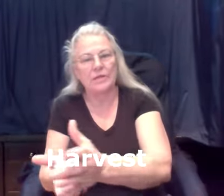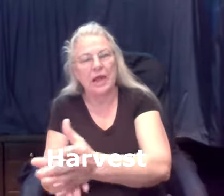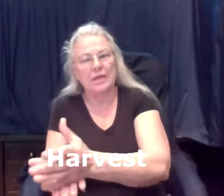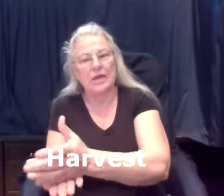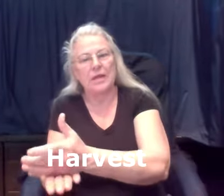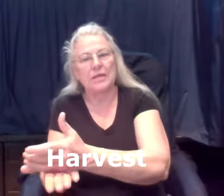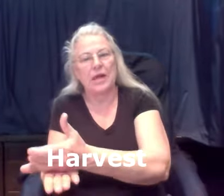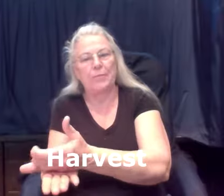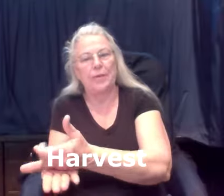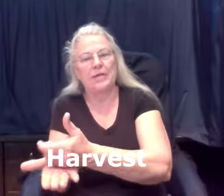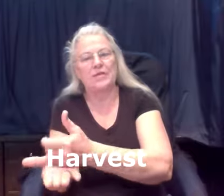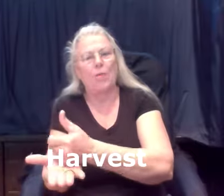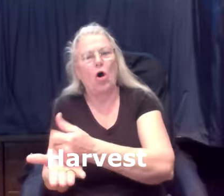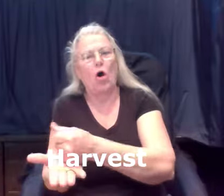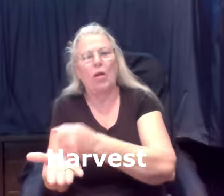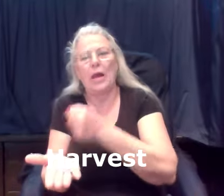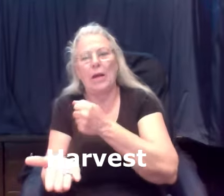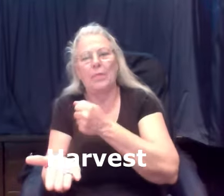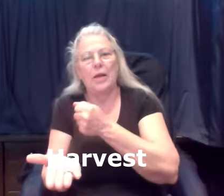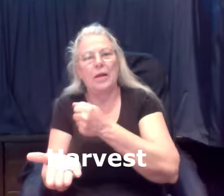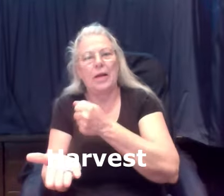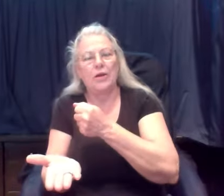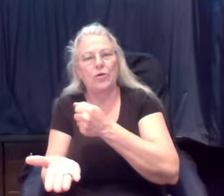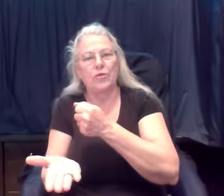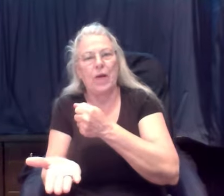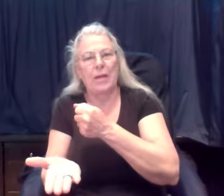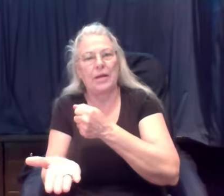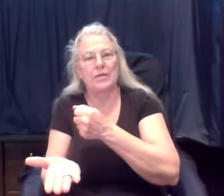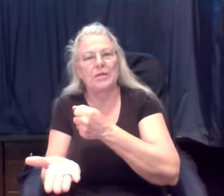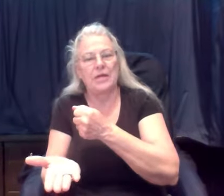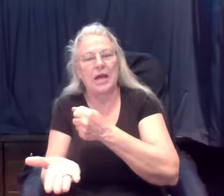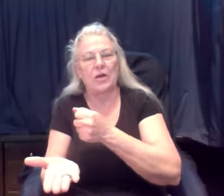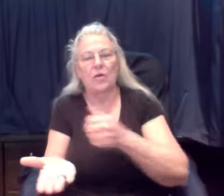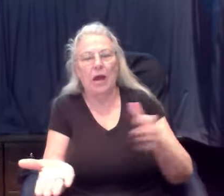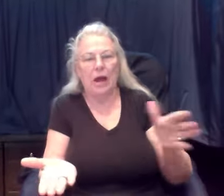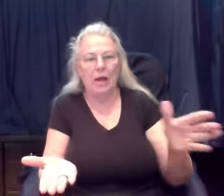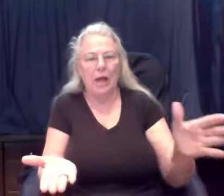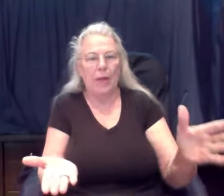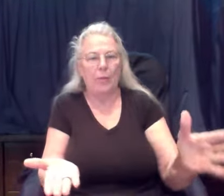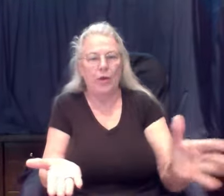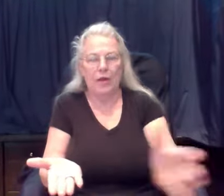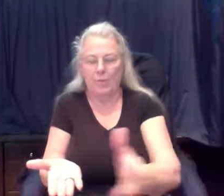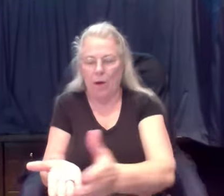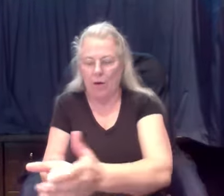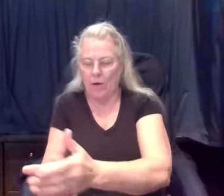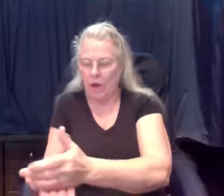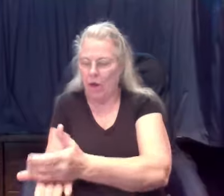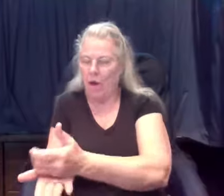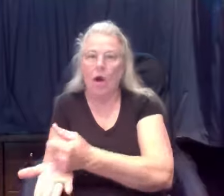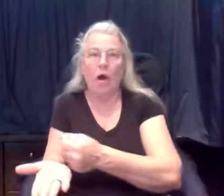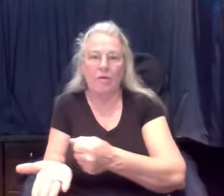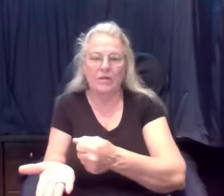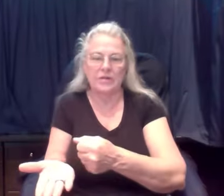and takes and picks them all up like you're grabbing it to take it and put it in the barn. Harvest.